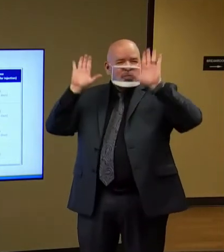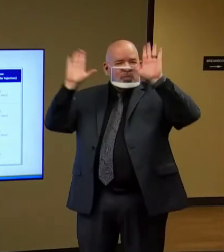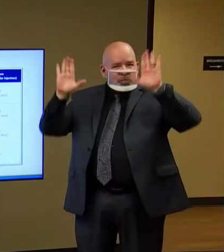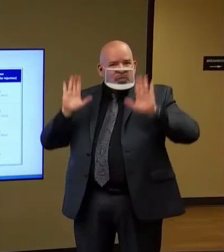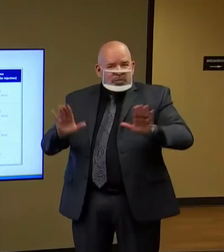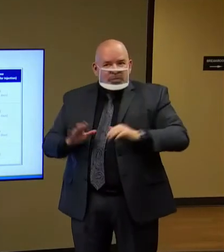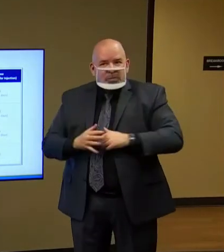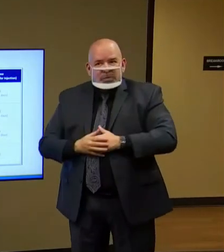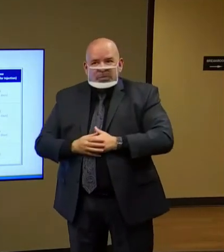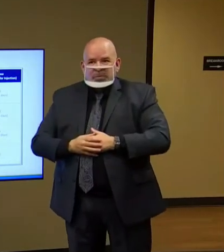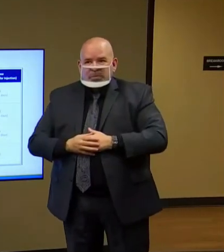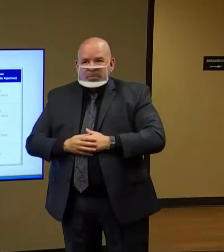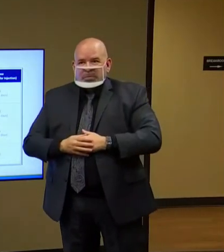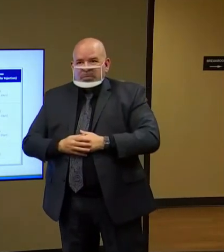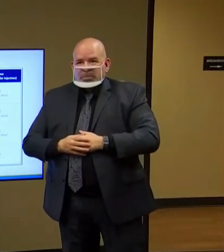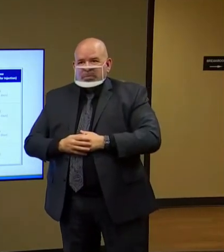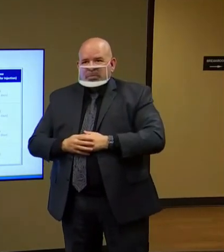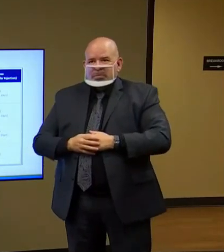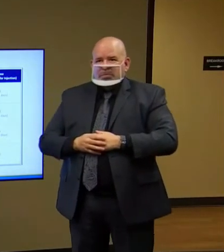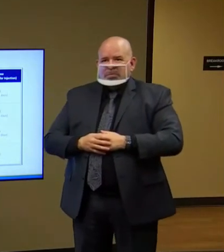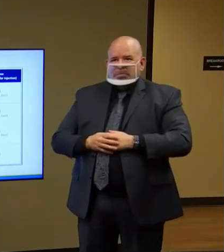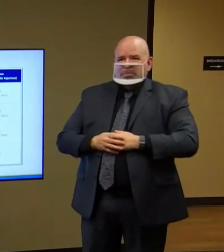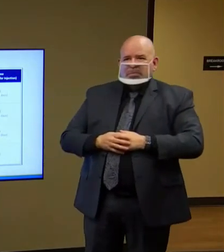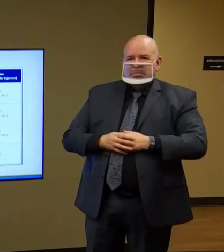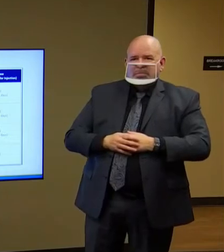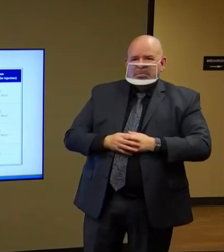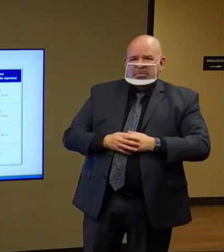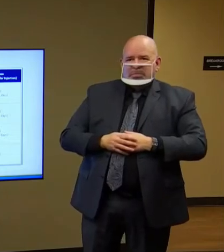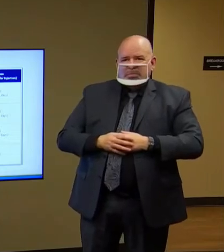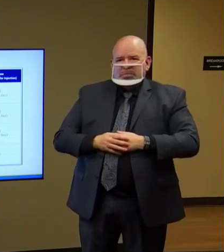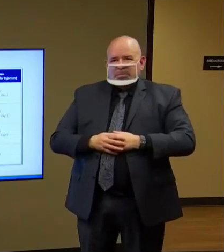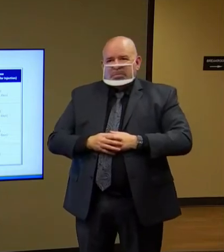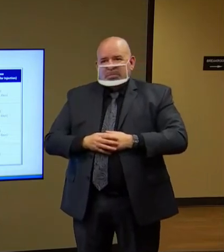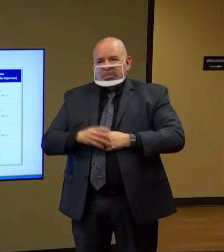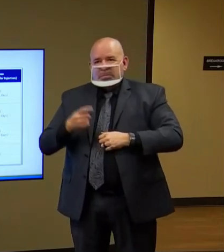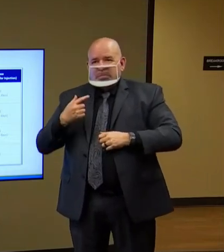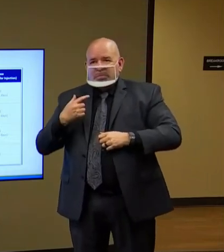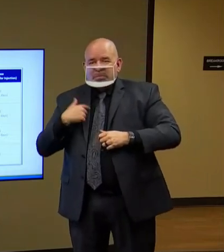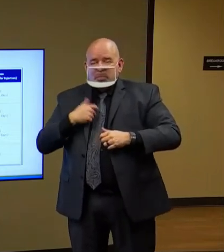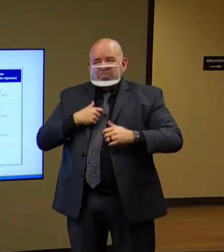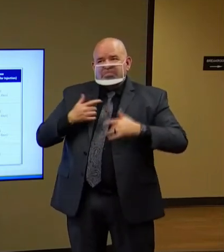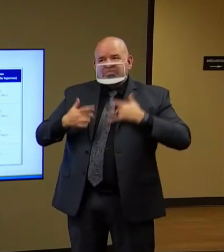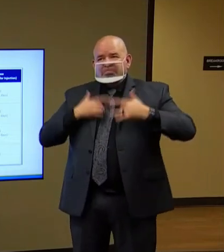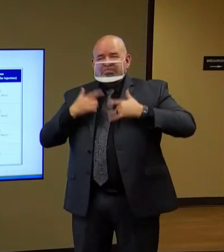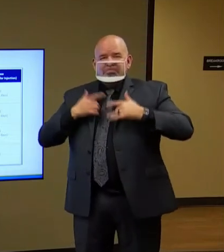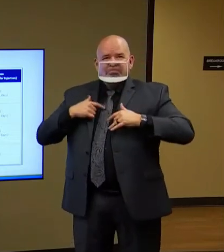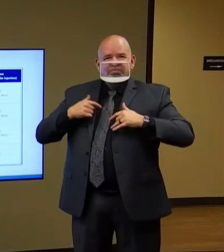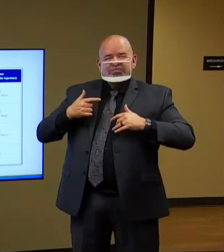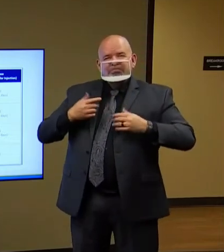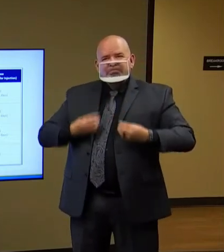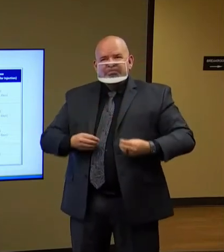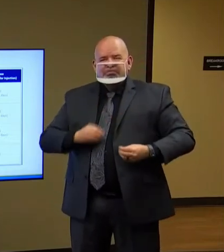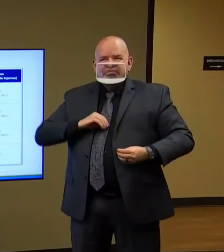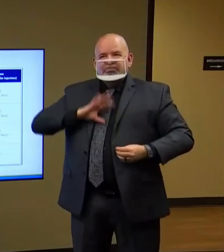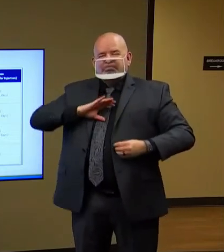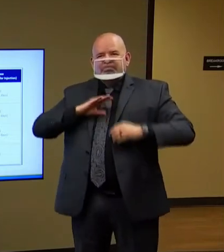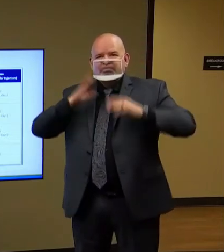the tunnel. But we want to really emphasize this does not mean that we can let our guard down or relax.